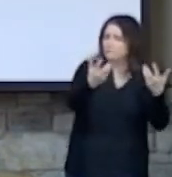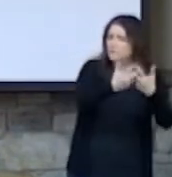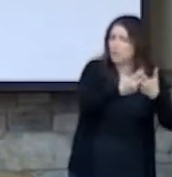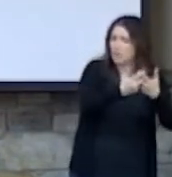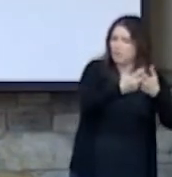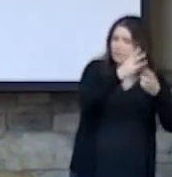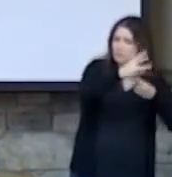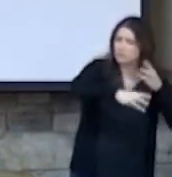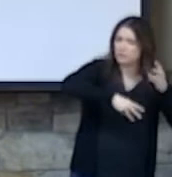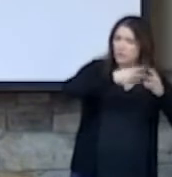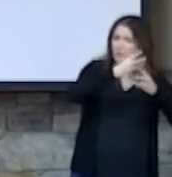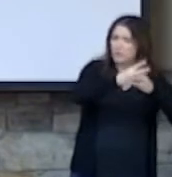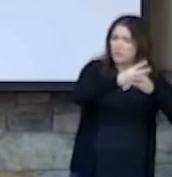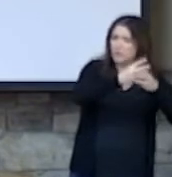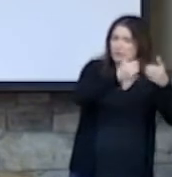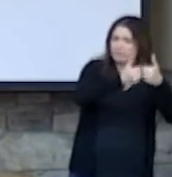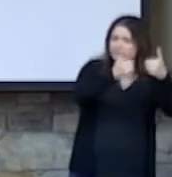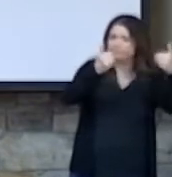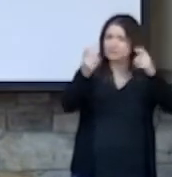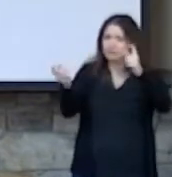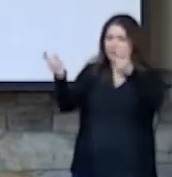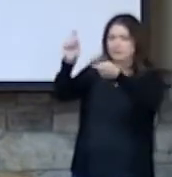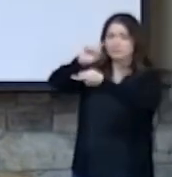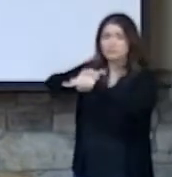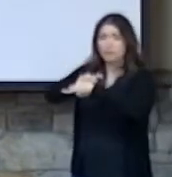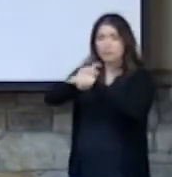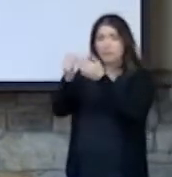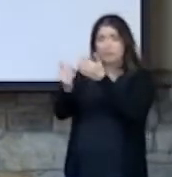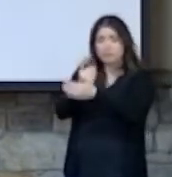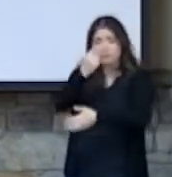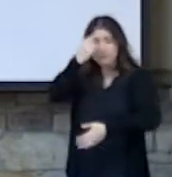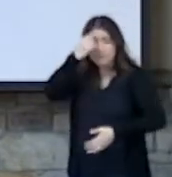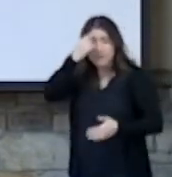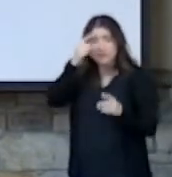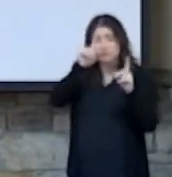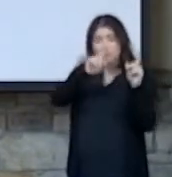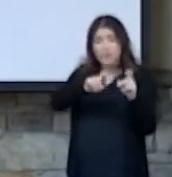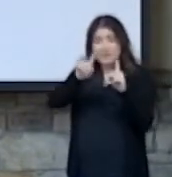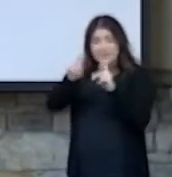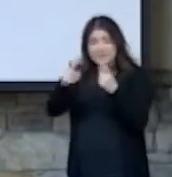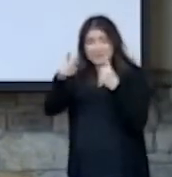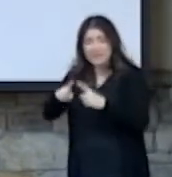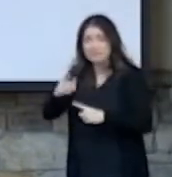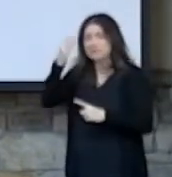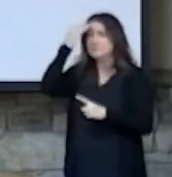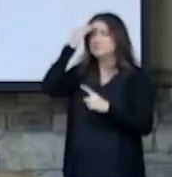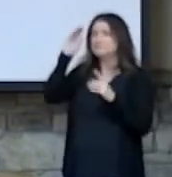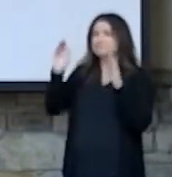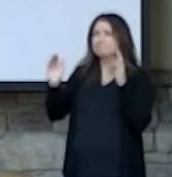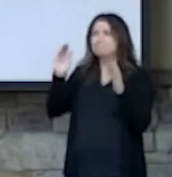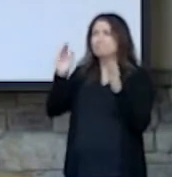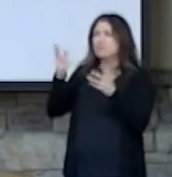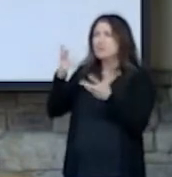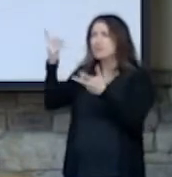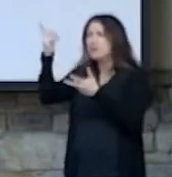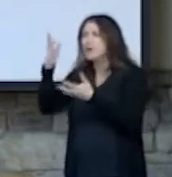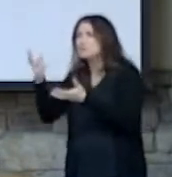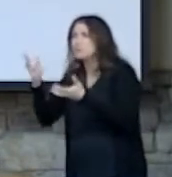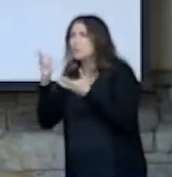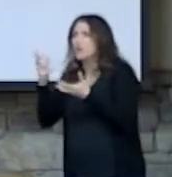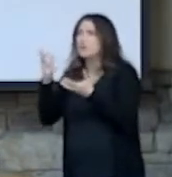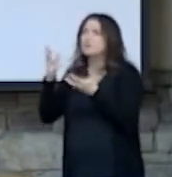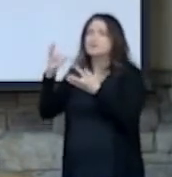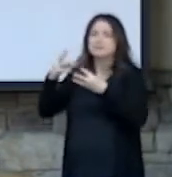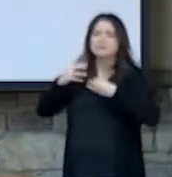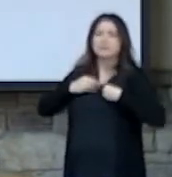be transformed by the renewal of your mind, that by testing you may discern what is the will of God, what is good and acceptable and